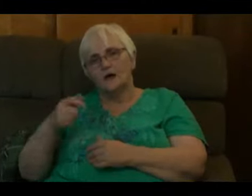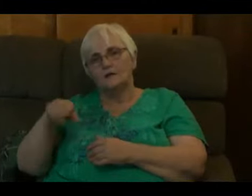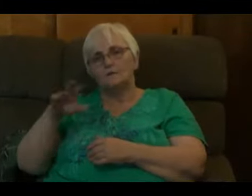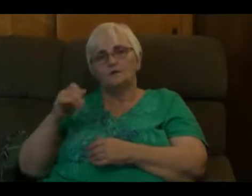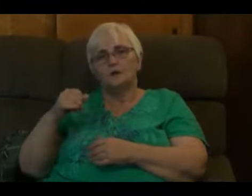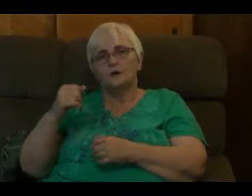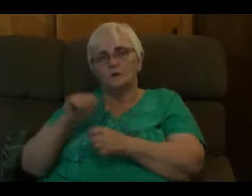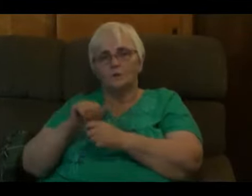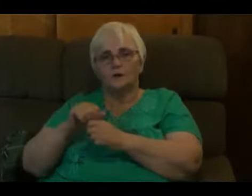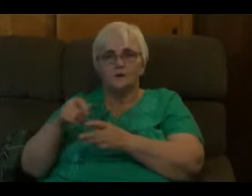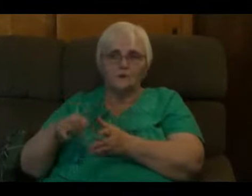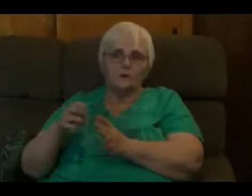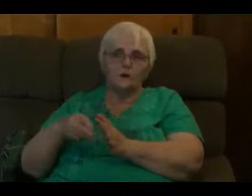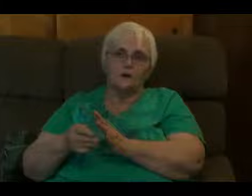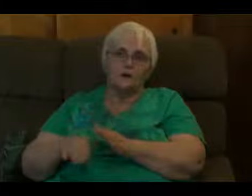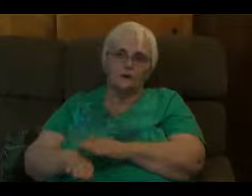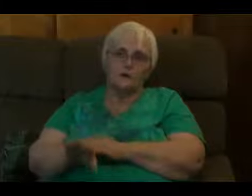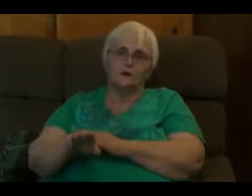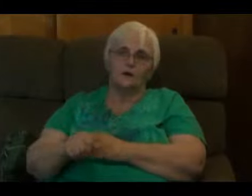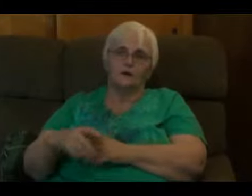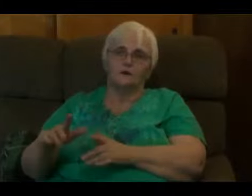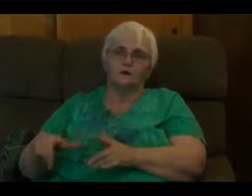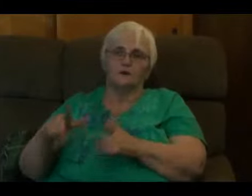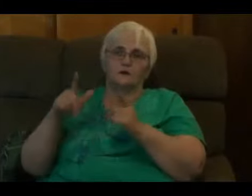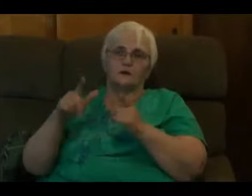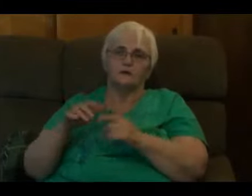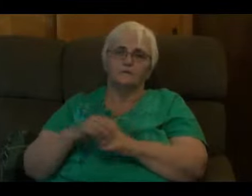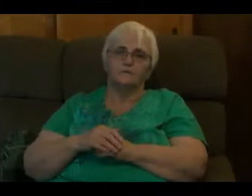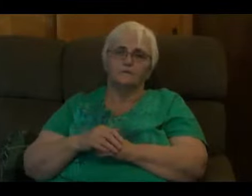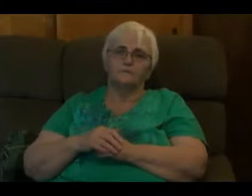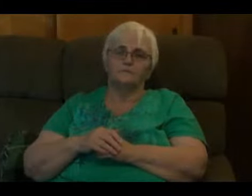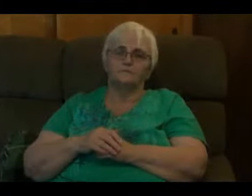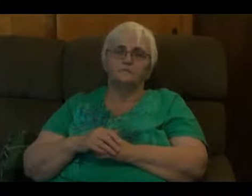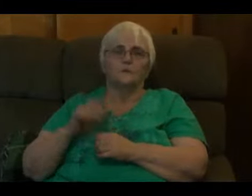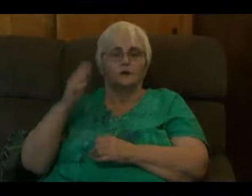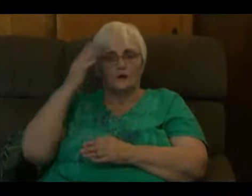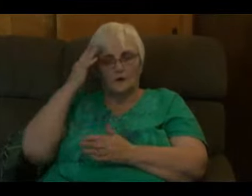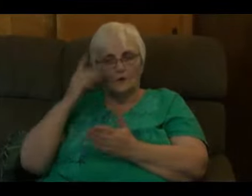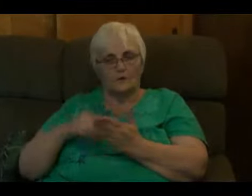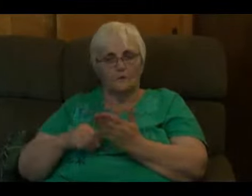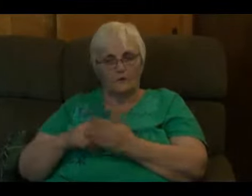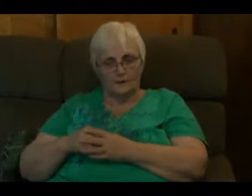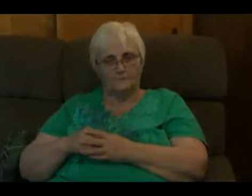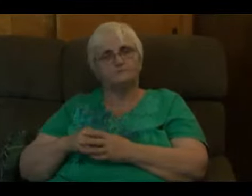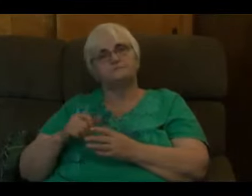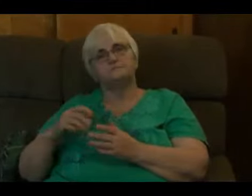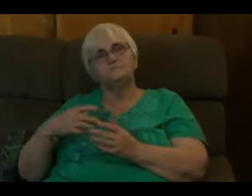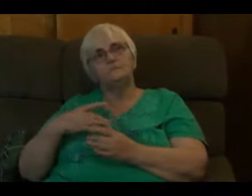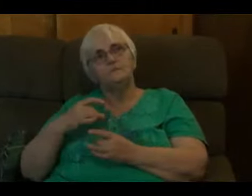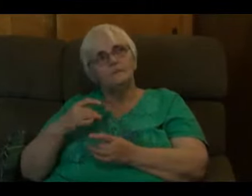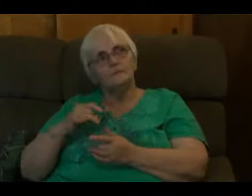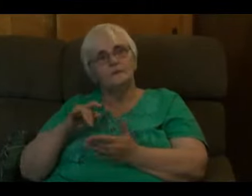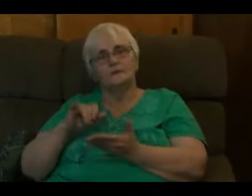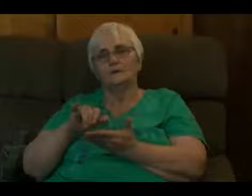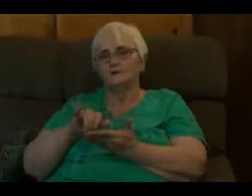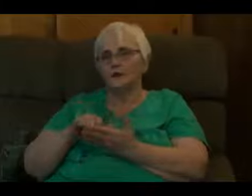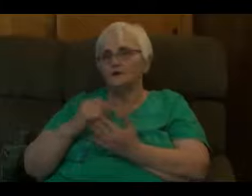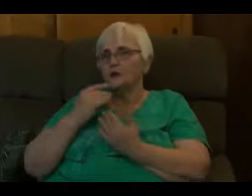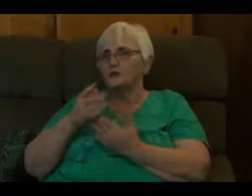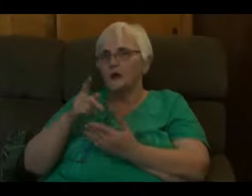in. Amen. Into her life. But you know what? That she liked it. She thanked Mark and I